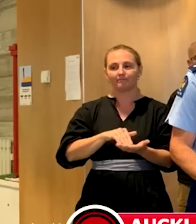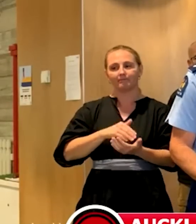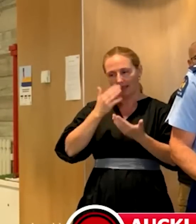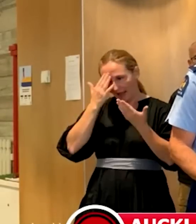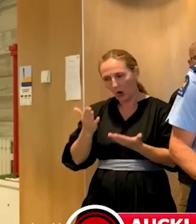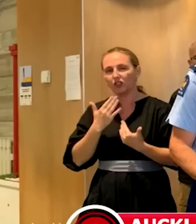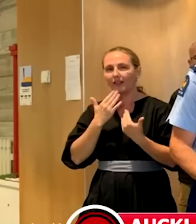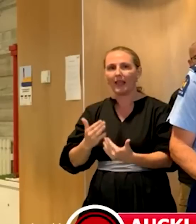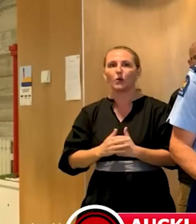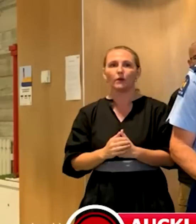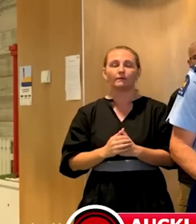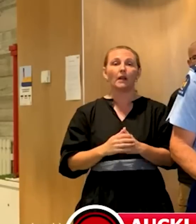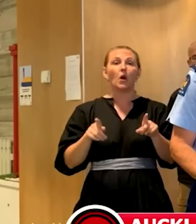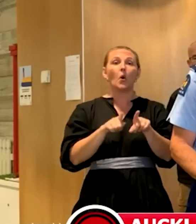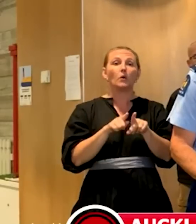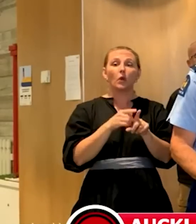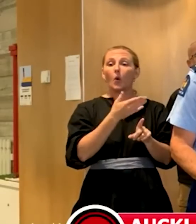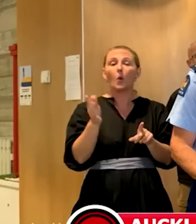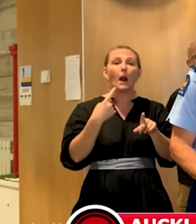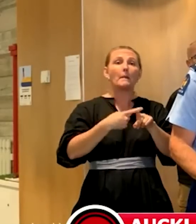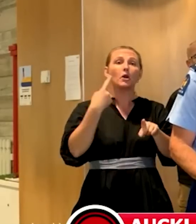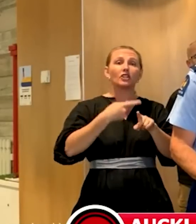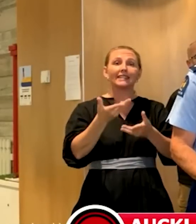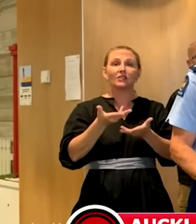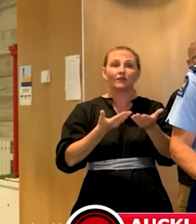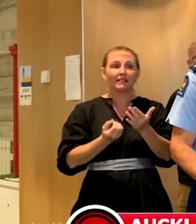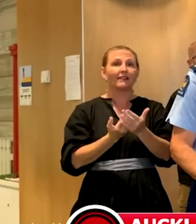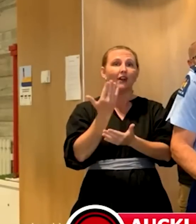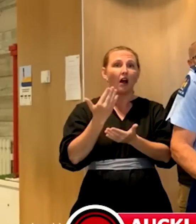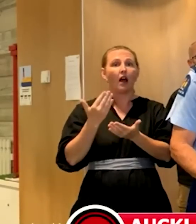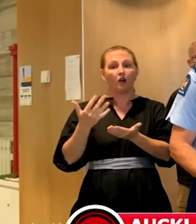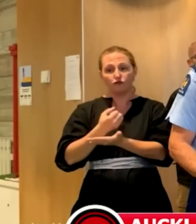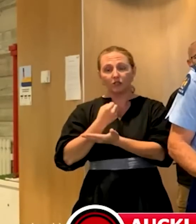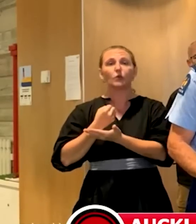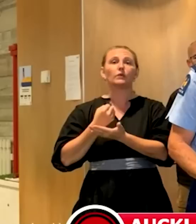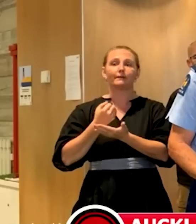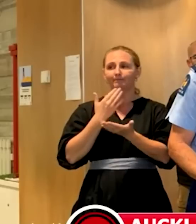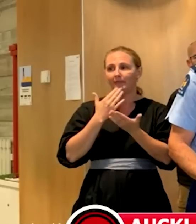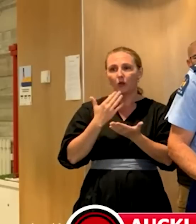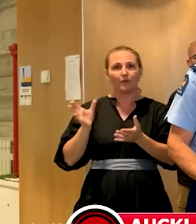wider response that all emergency services and agencies have deployed to this incident.